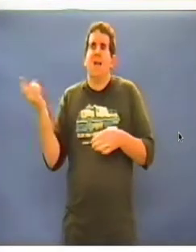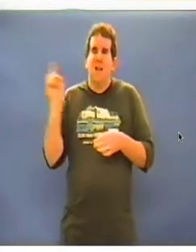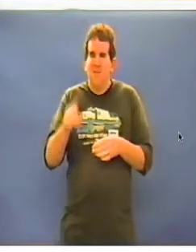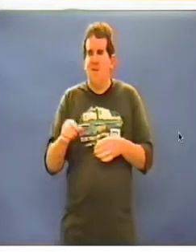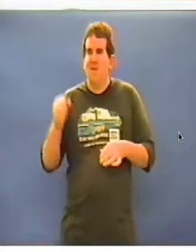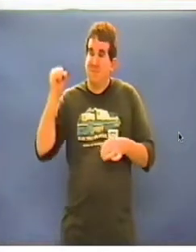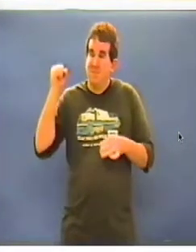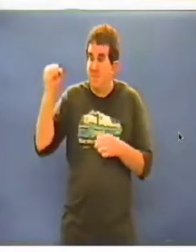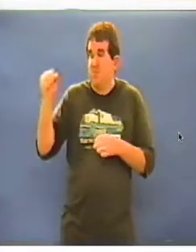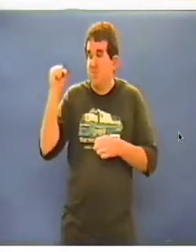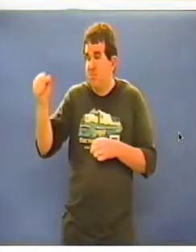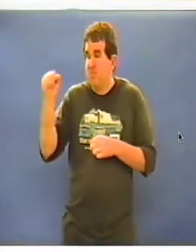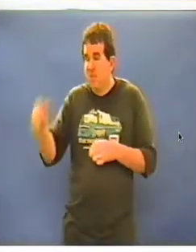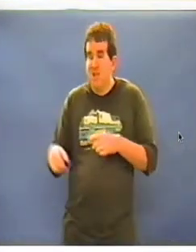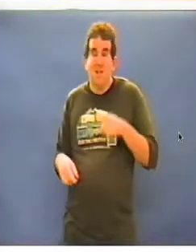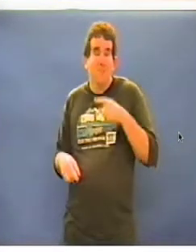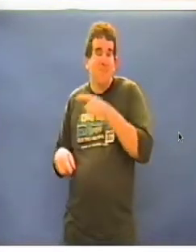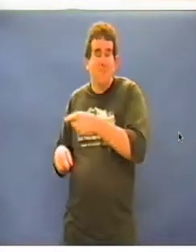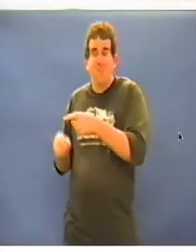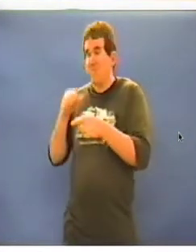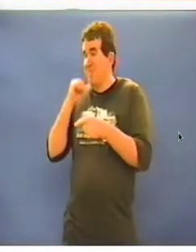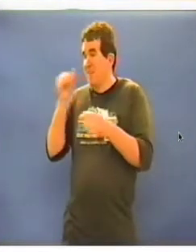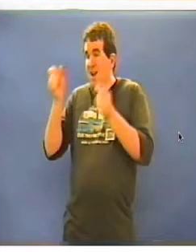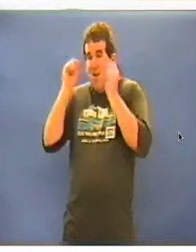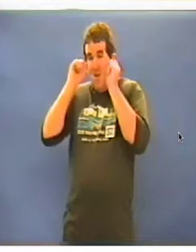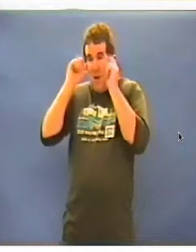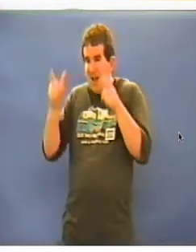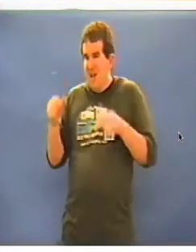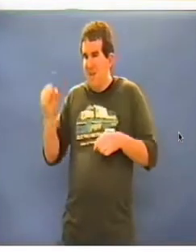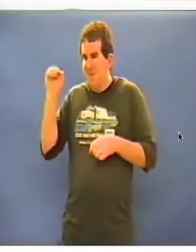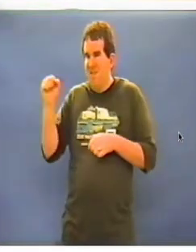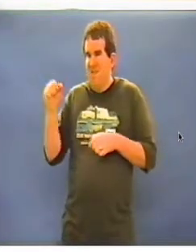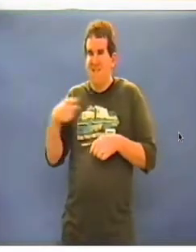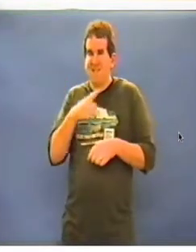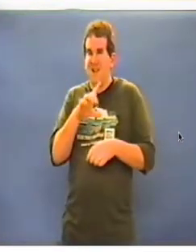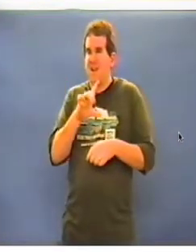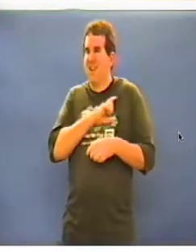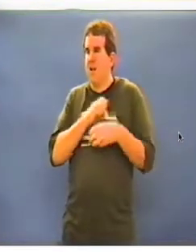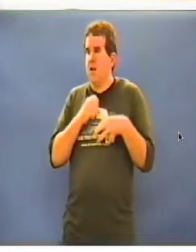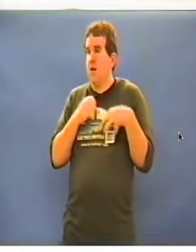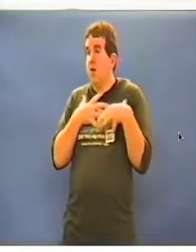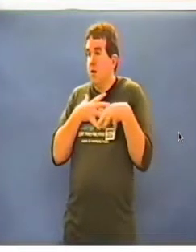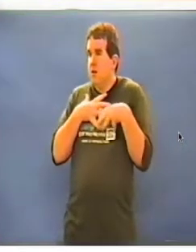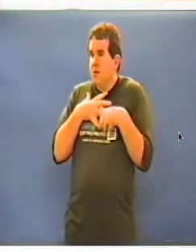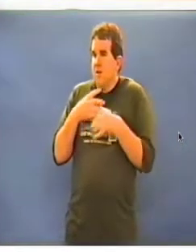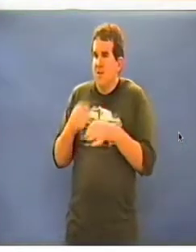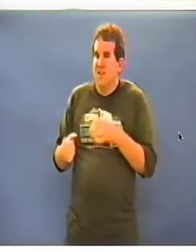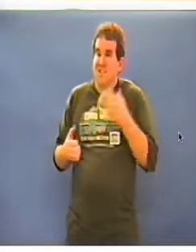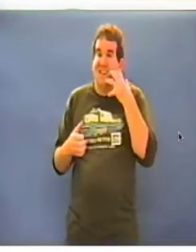an official from the mental hospital who made the call, and